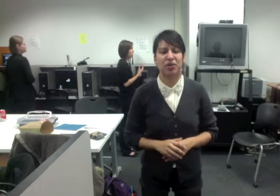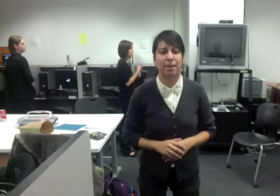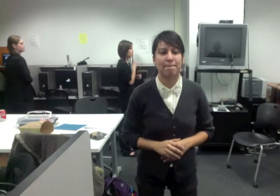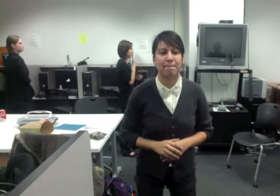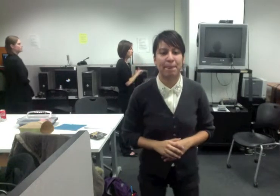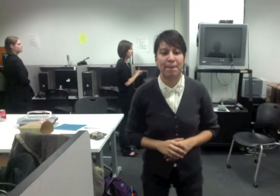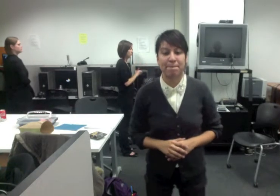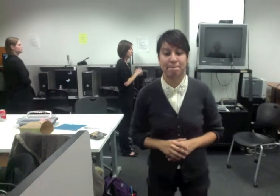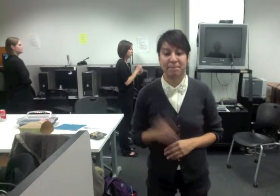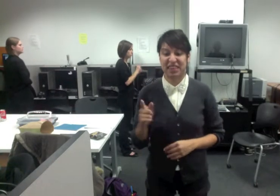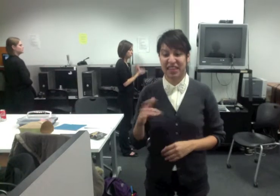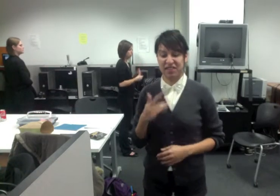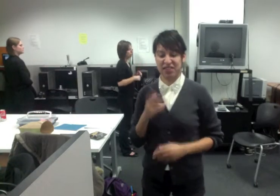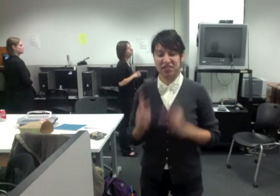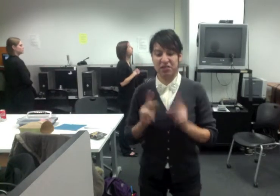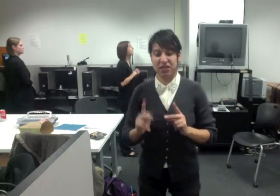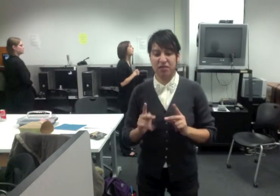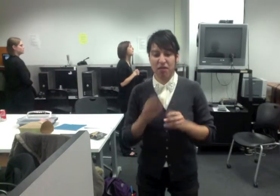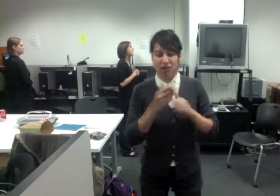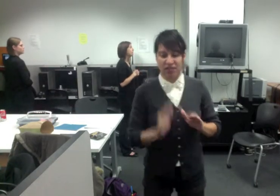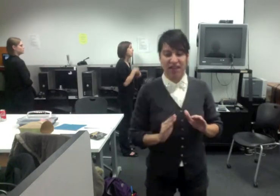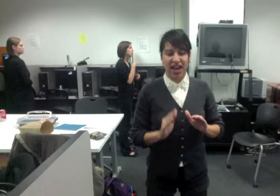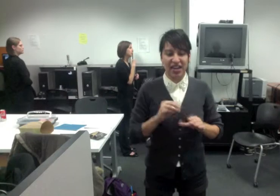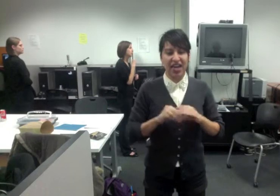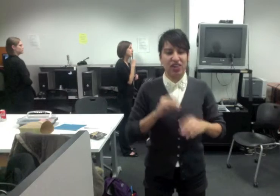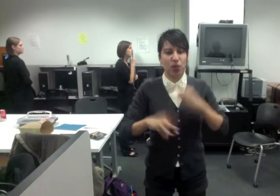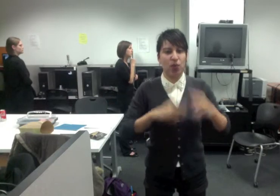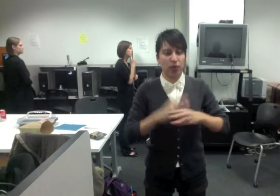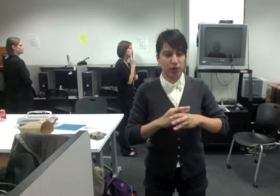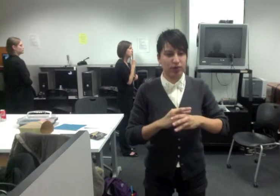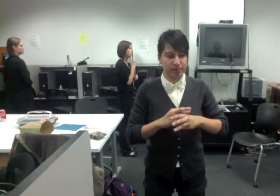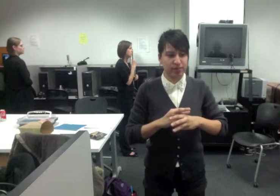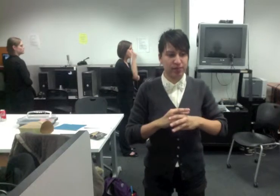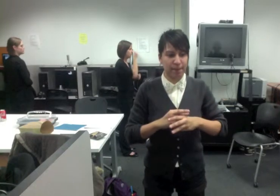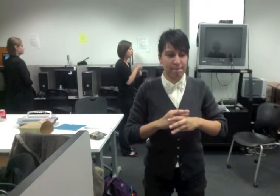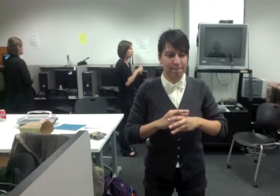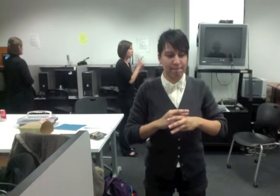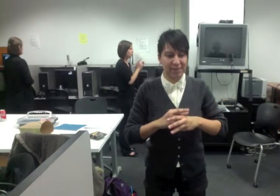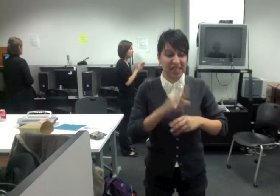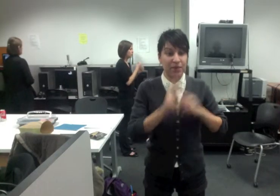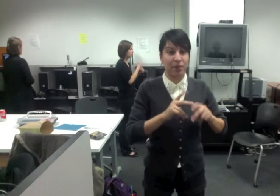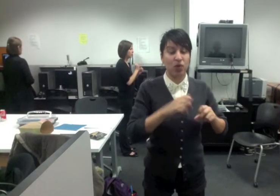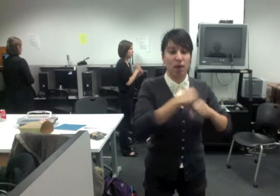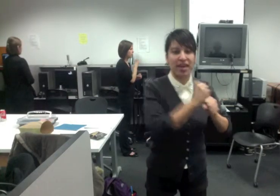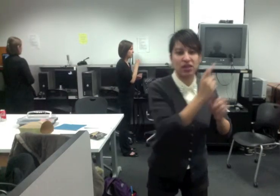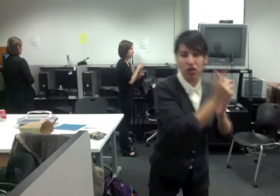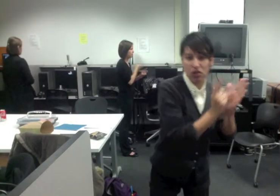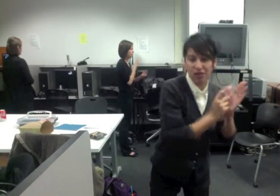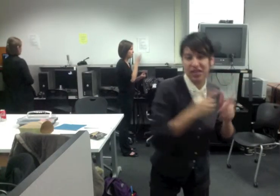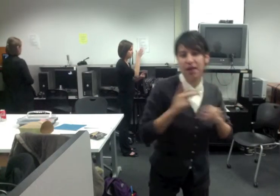that are made by man. And not until all the laws that are made by man are consistent with the laws that are made by the higher authority will we live in a just